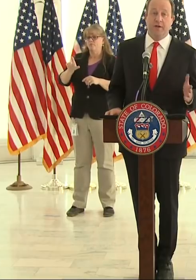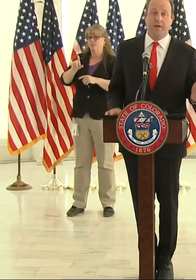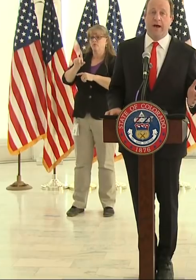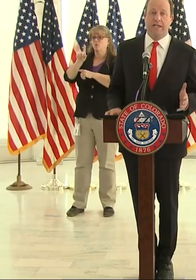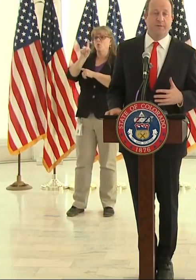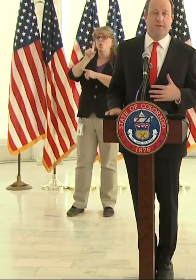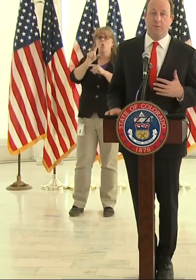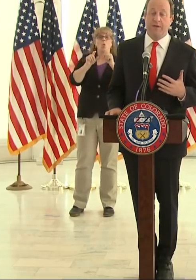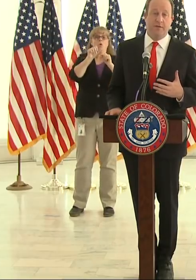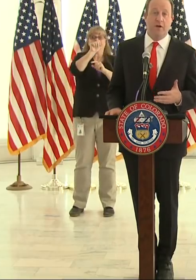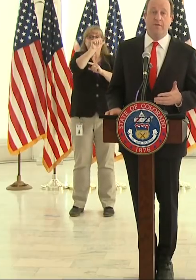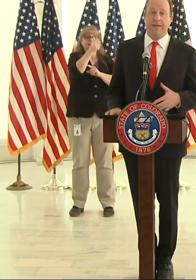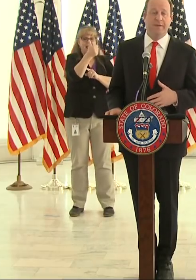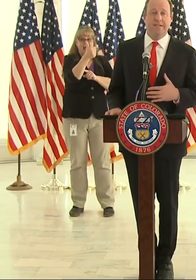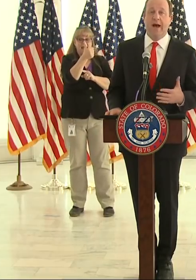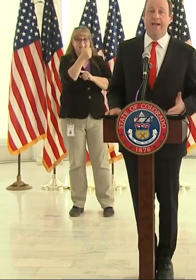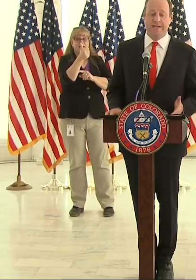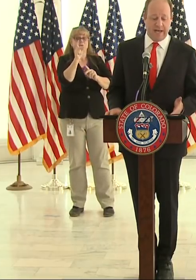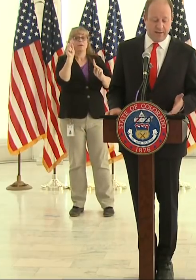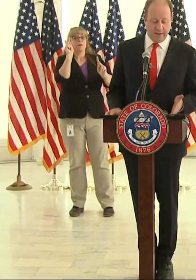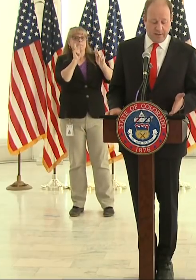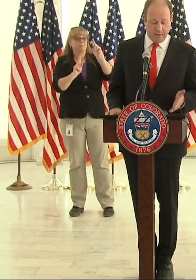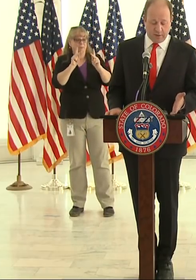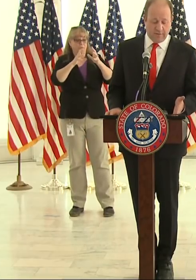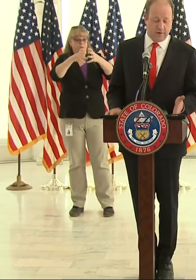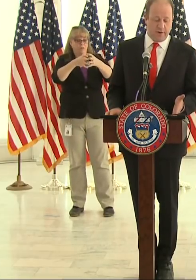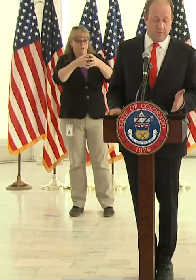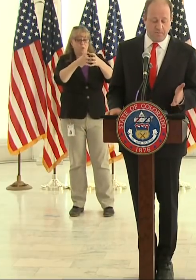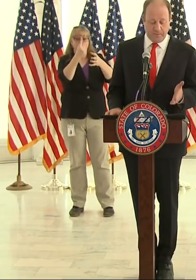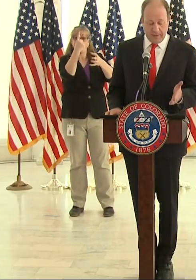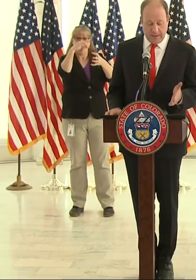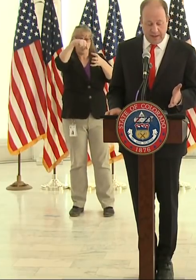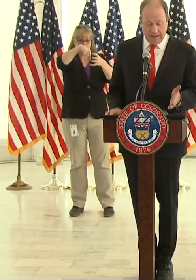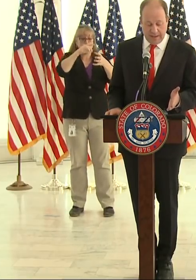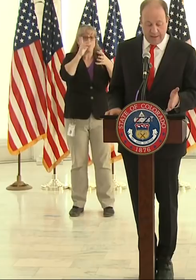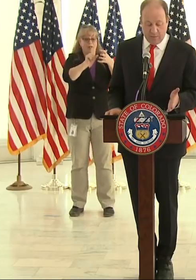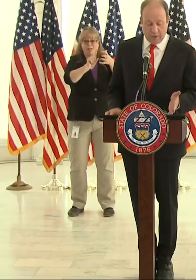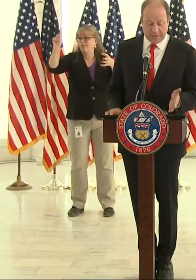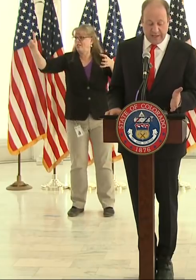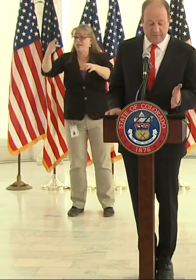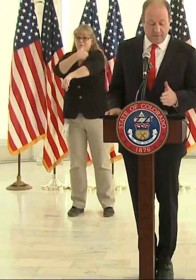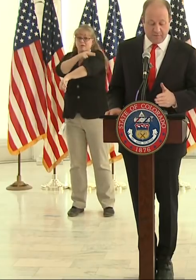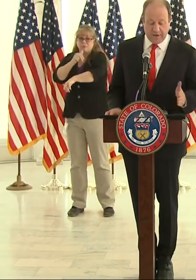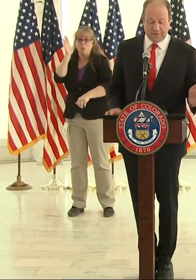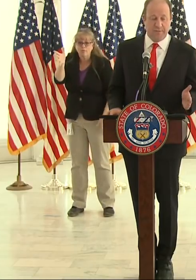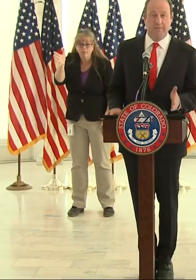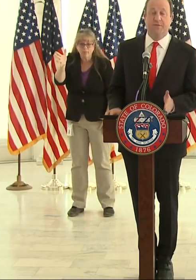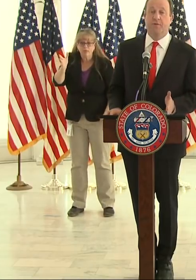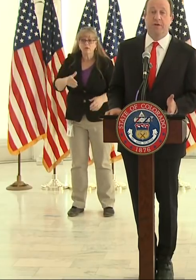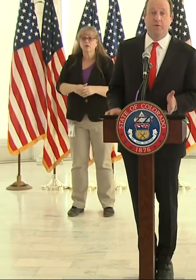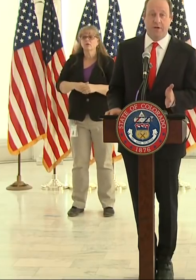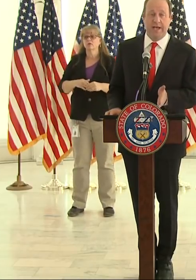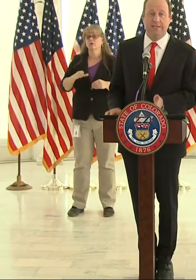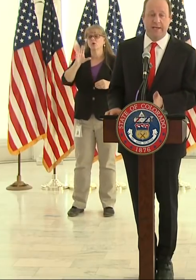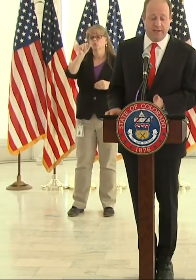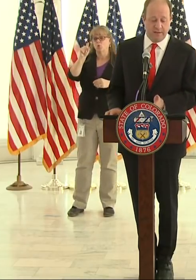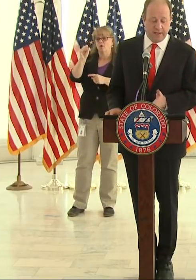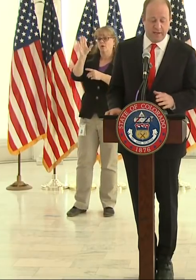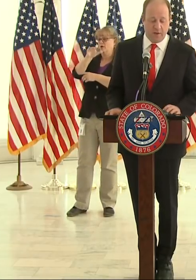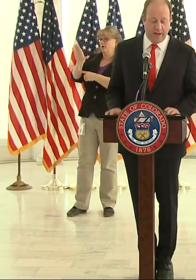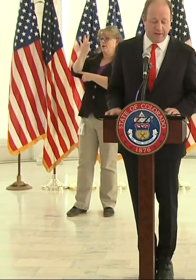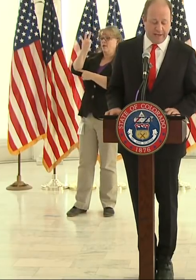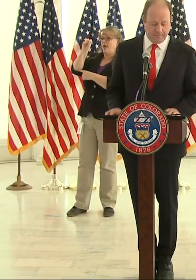will need to go to the hospital with COVID. That means 9 in 10 recover at home. Once they are free of symptoms for 3 or 4 days,